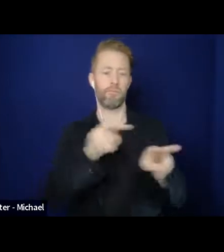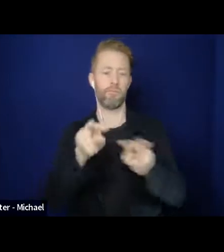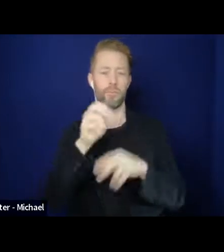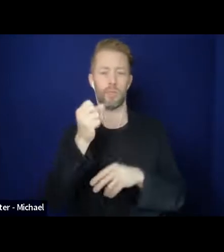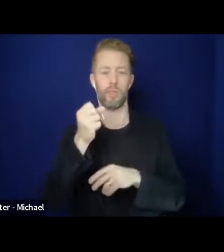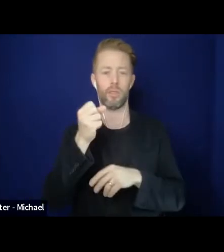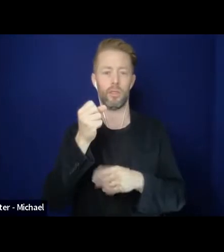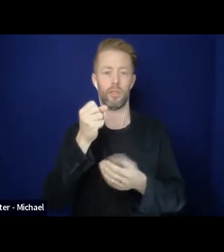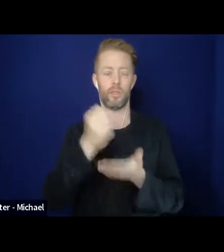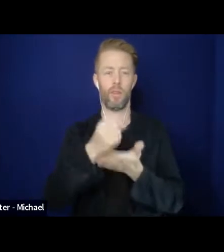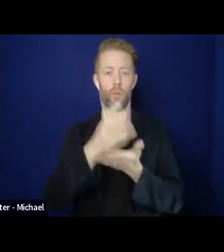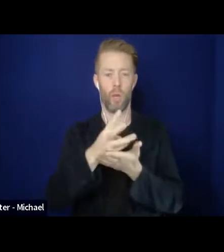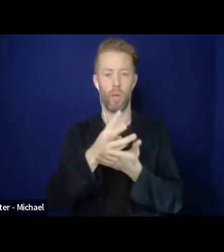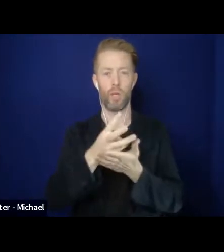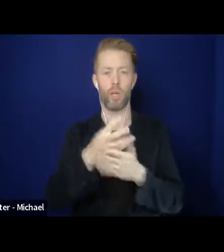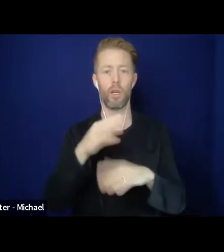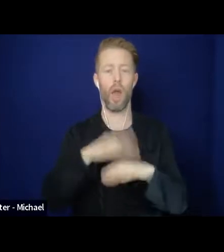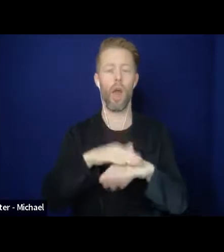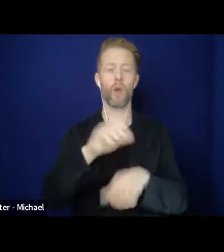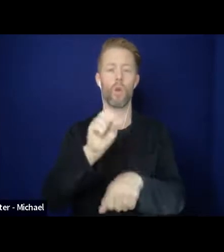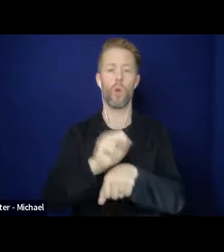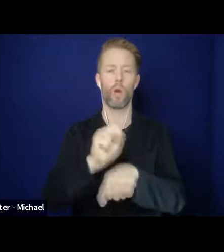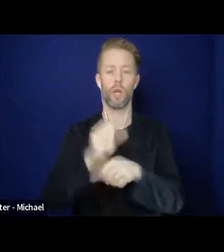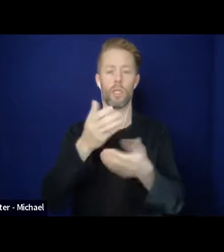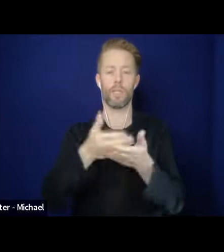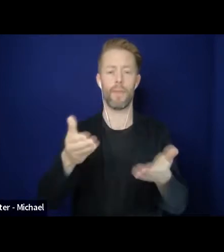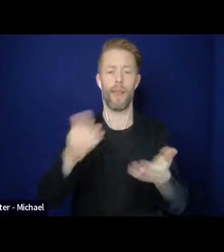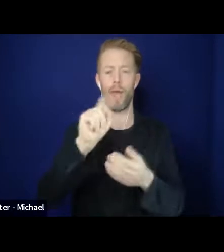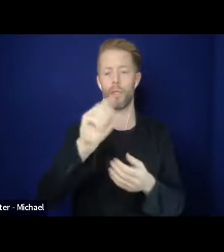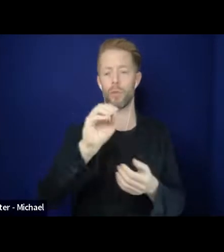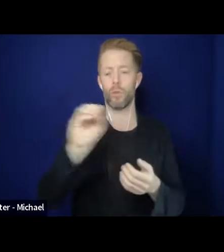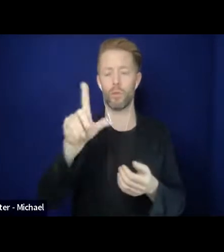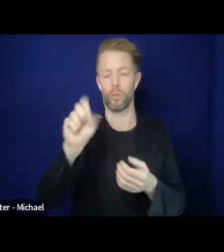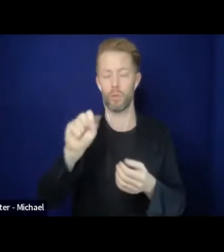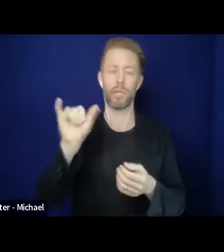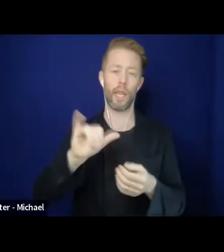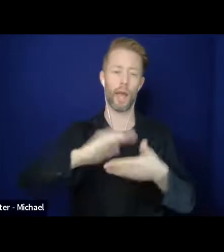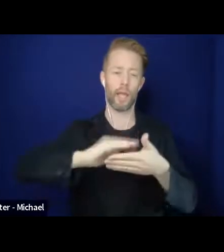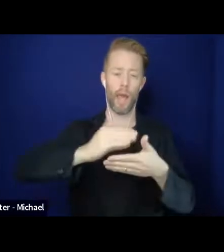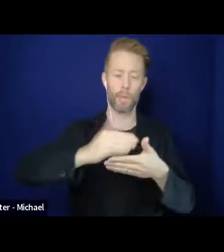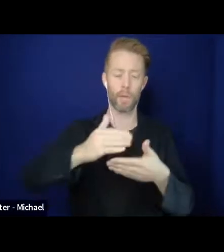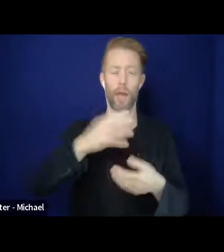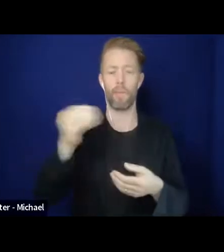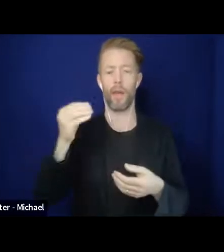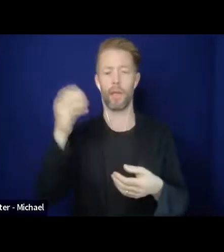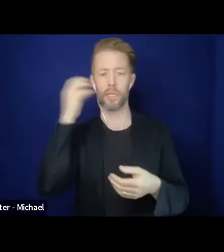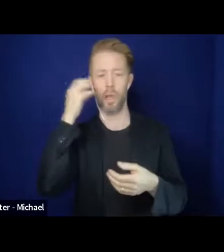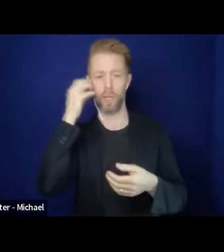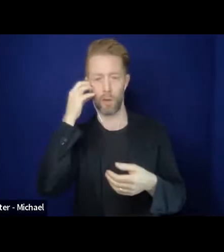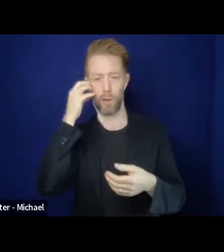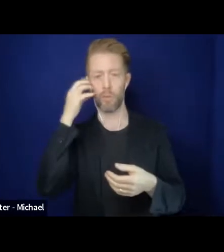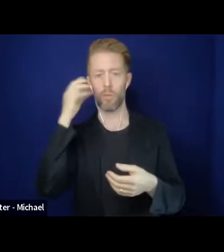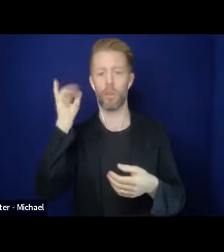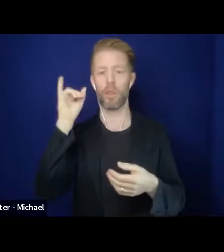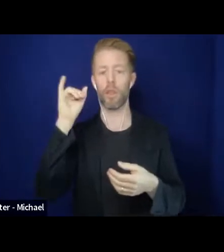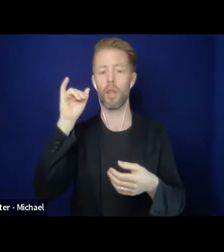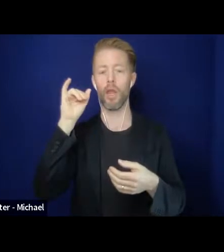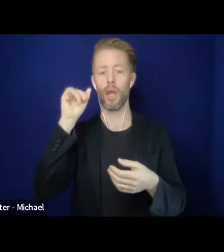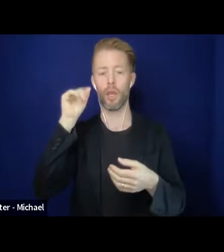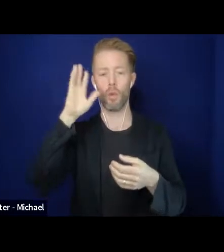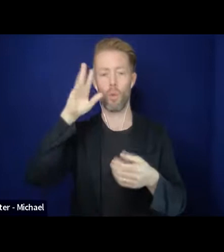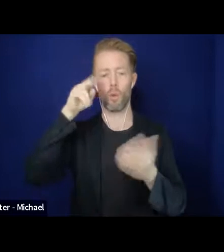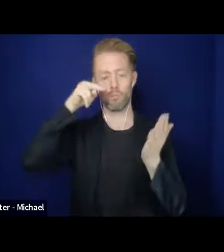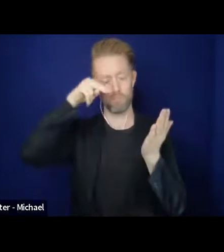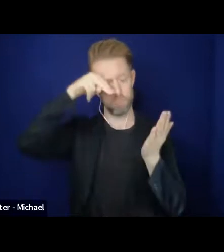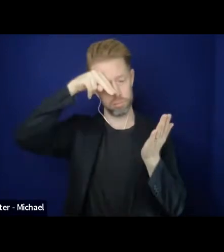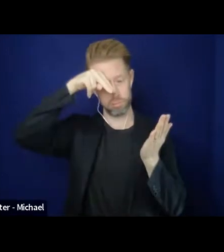work supplied tools such as laptops and cell phones that monitors the usage and the behavior of